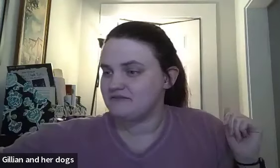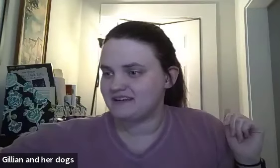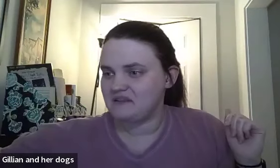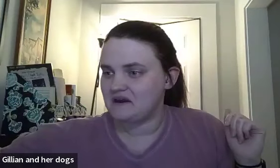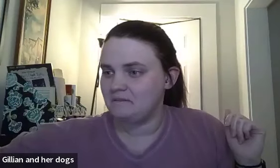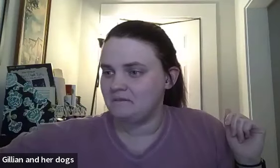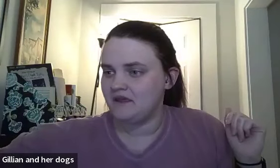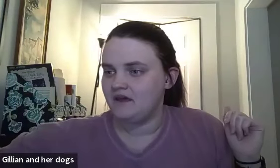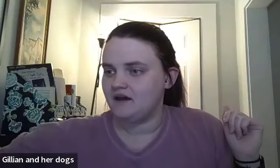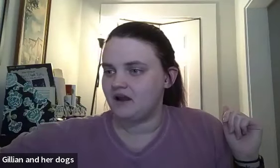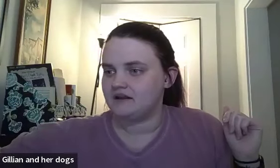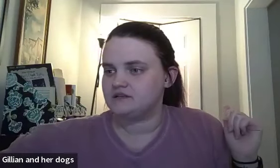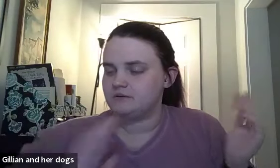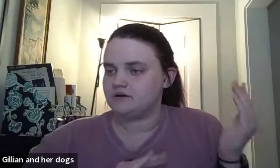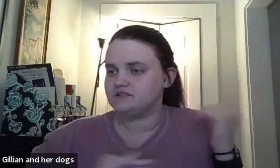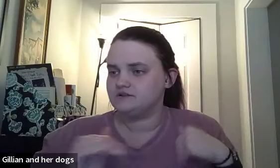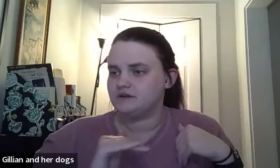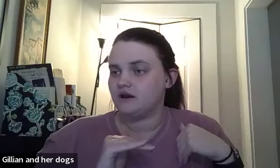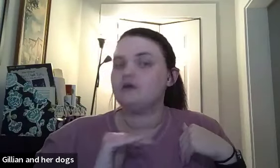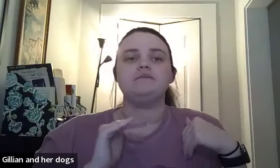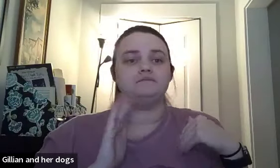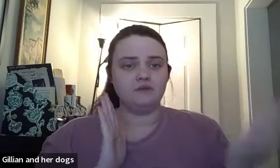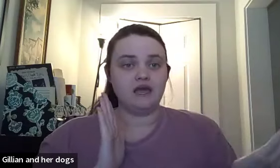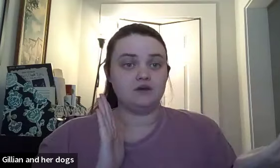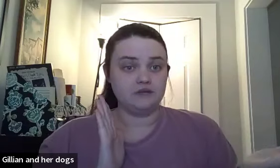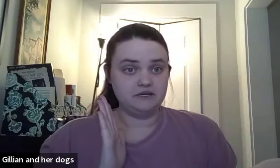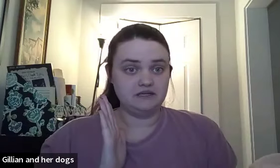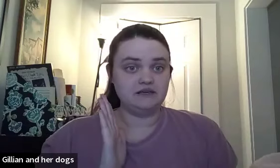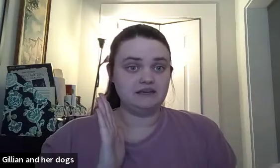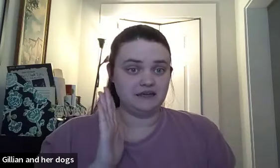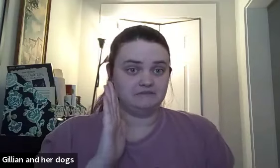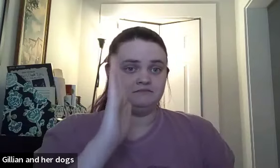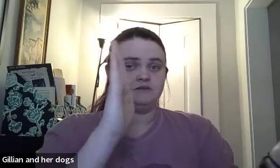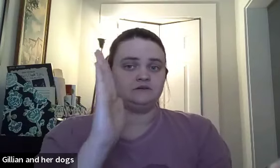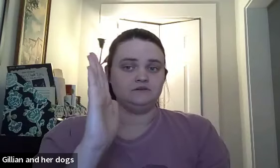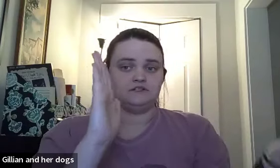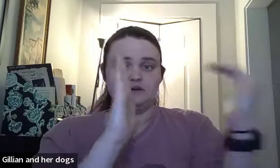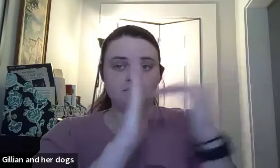little fact there. Okay, so we were still doing we had repeat and again. So